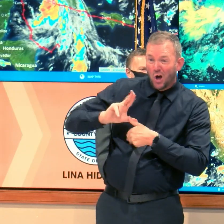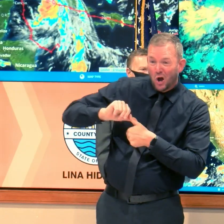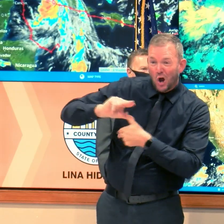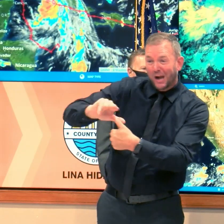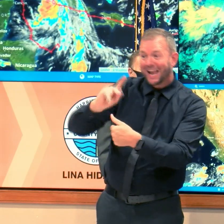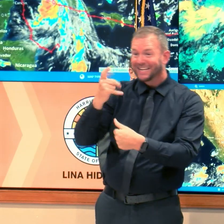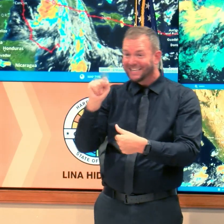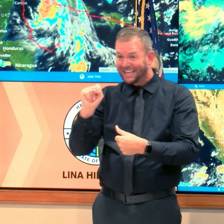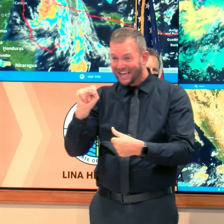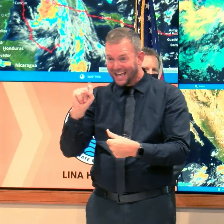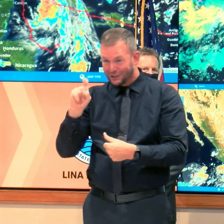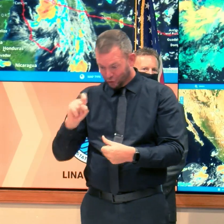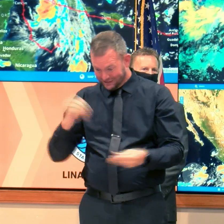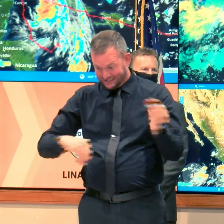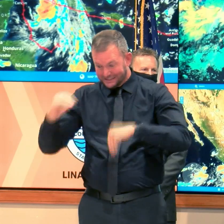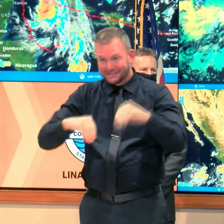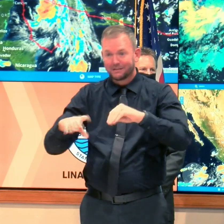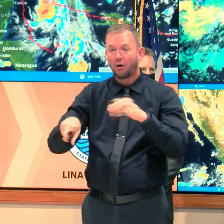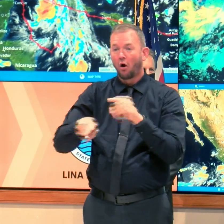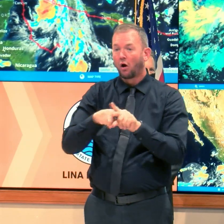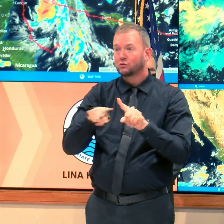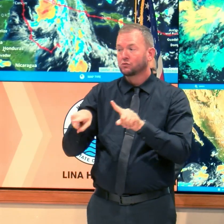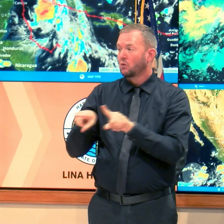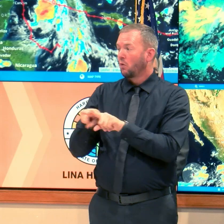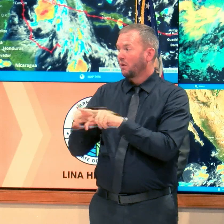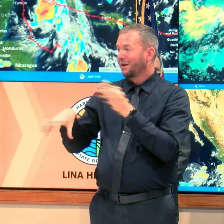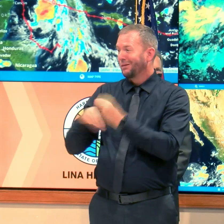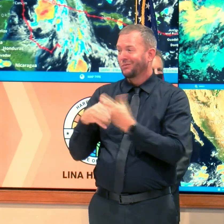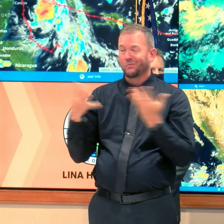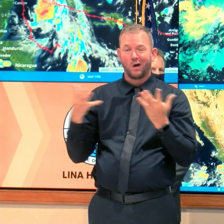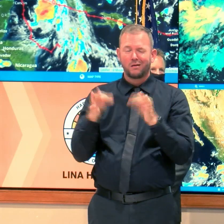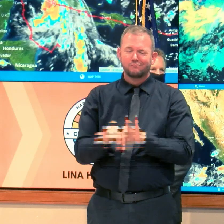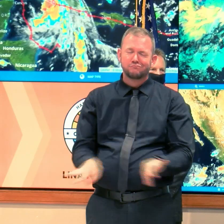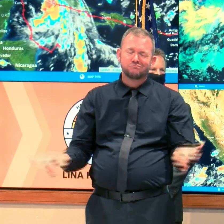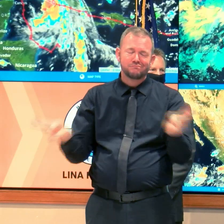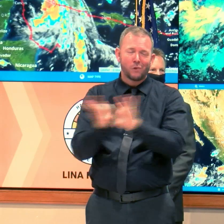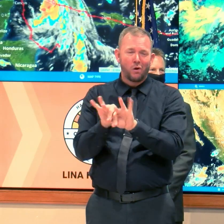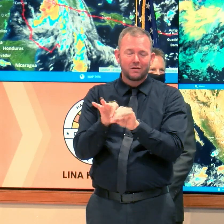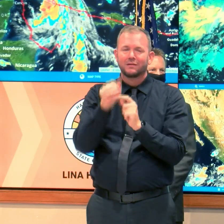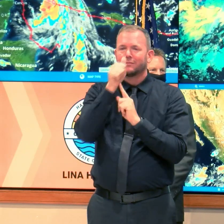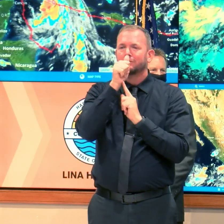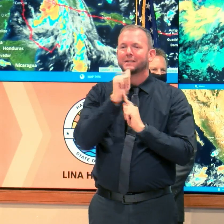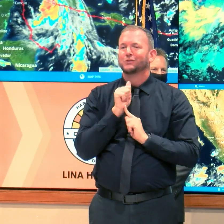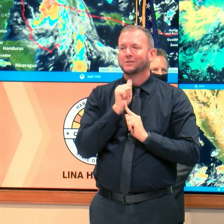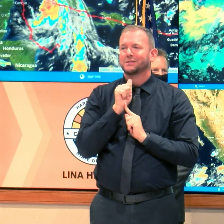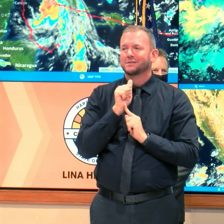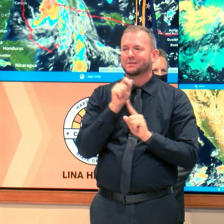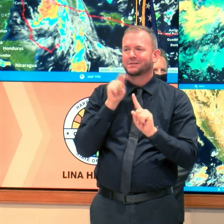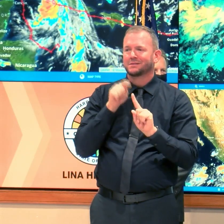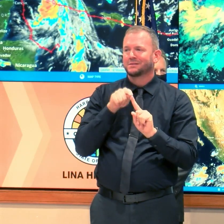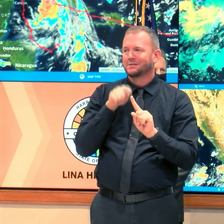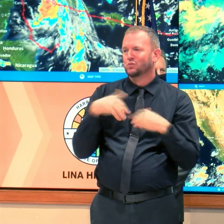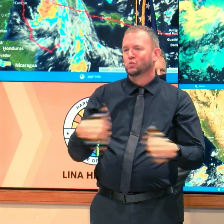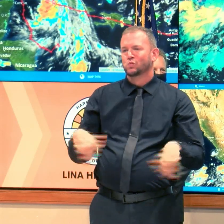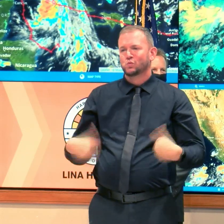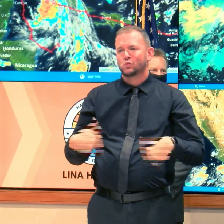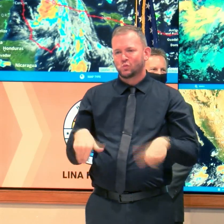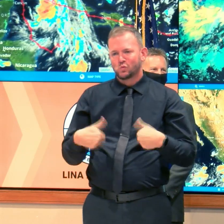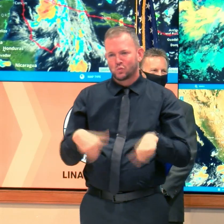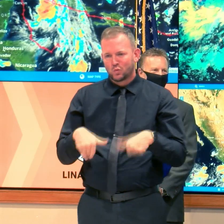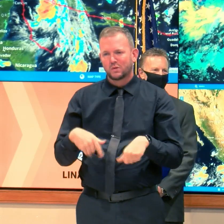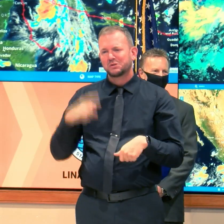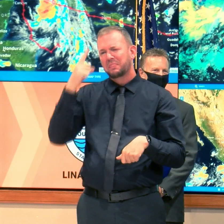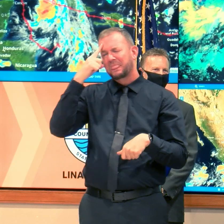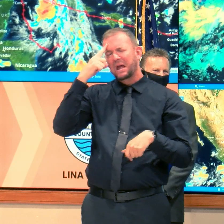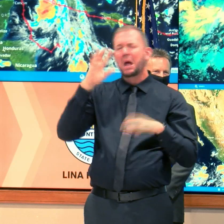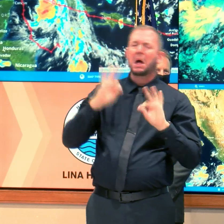So put some patience in your hurricane kit, and then add a little bit of faith. Do a little bit of praying that it kind of